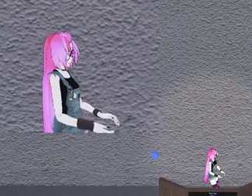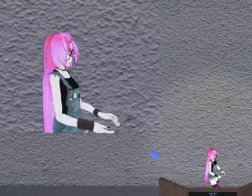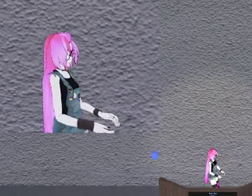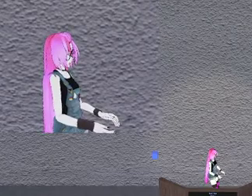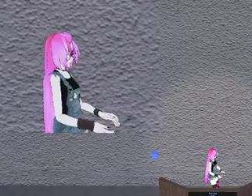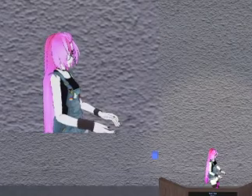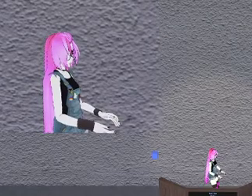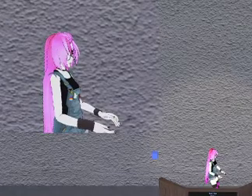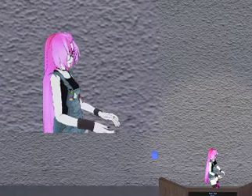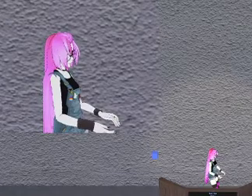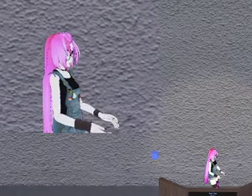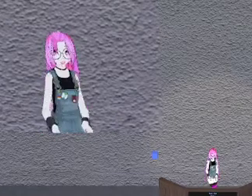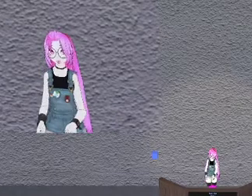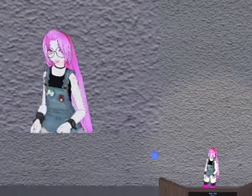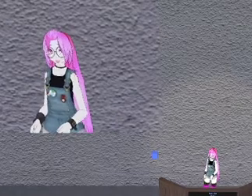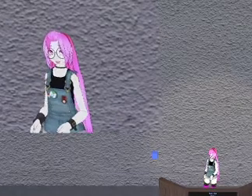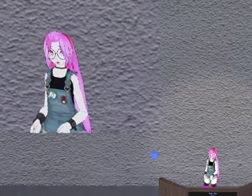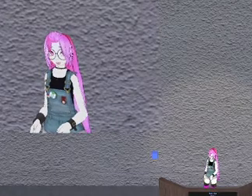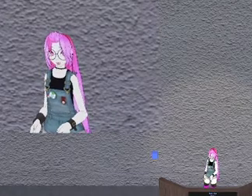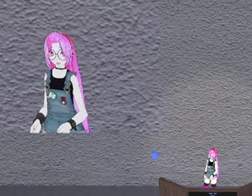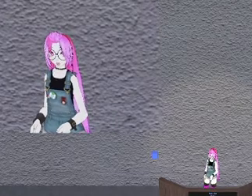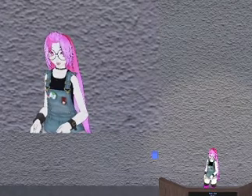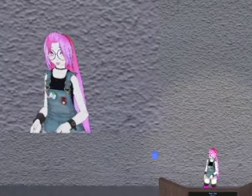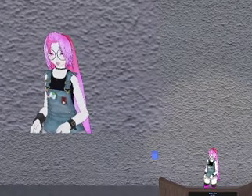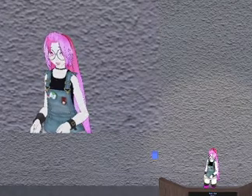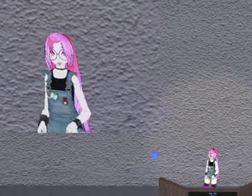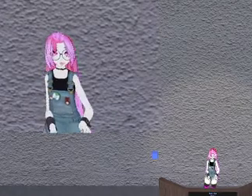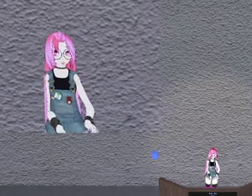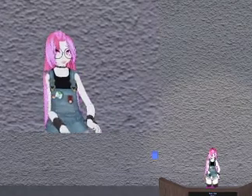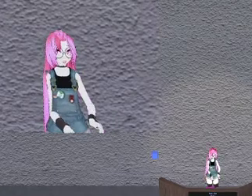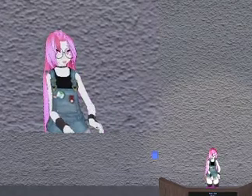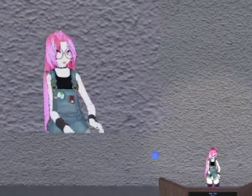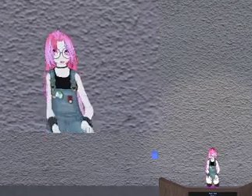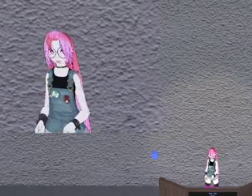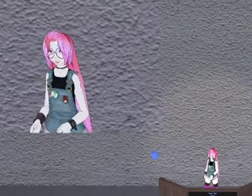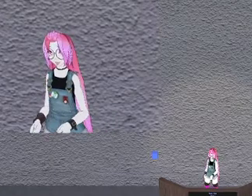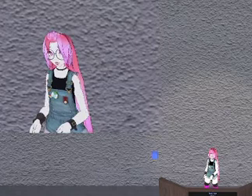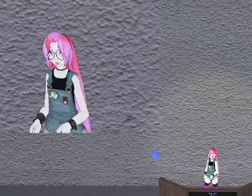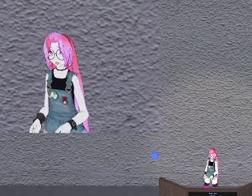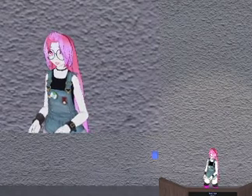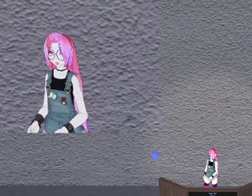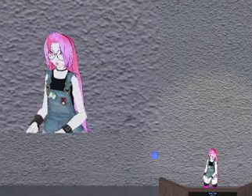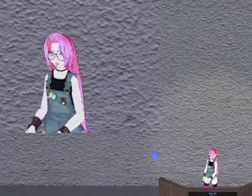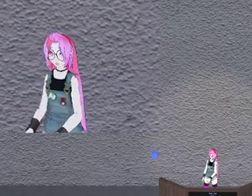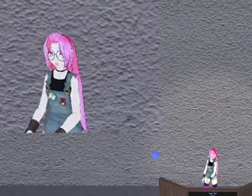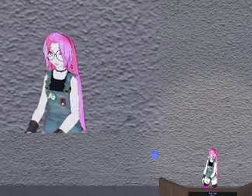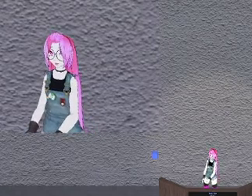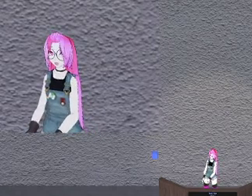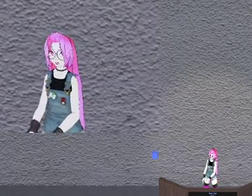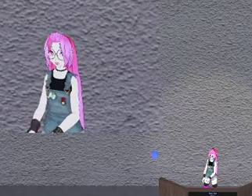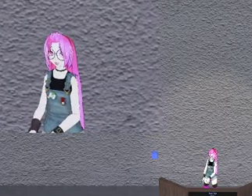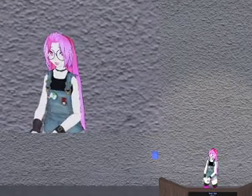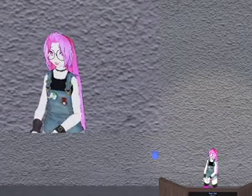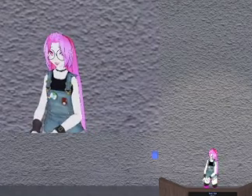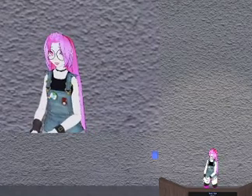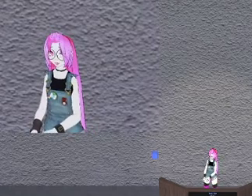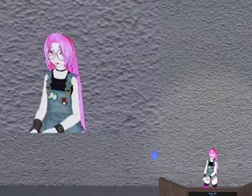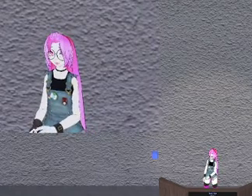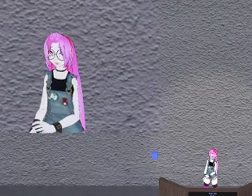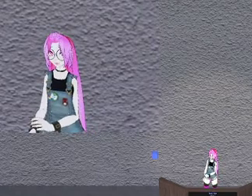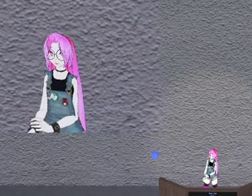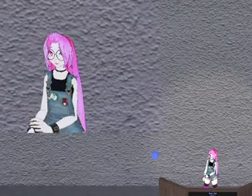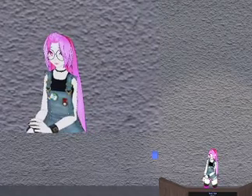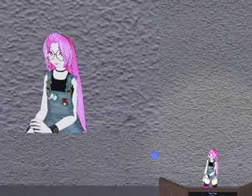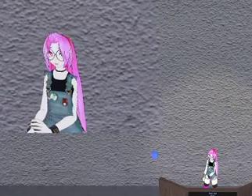can. I don't know exactly what it does because I don't have index, but I've heard that it Yeah. helps. So Yeah, I think it I can try to depends.